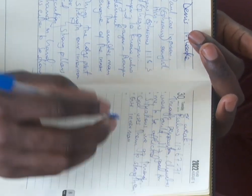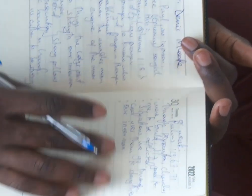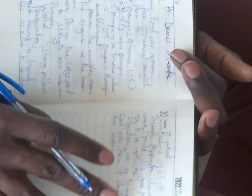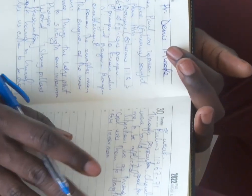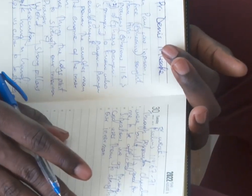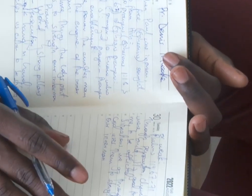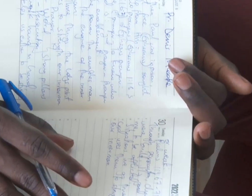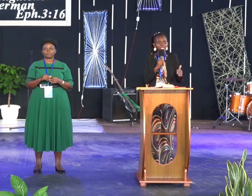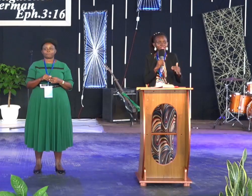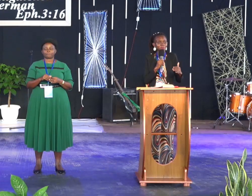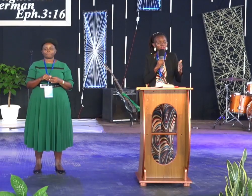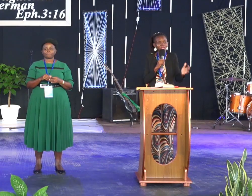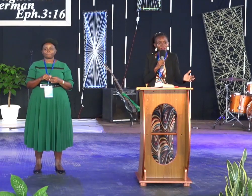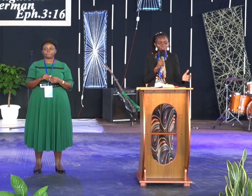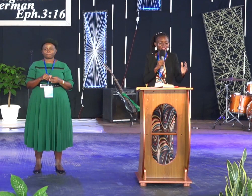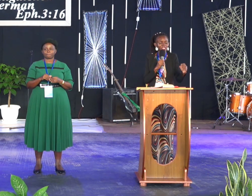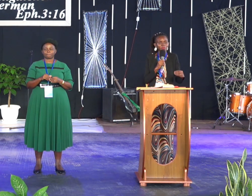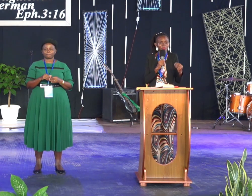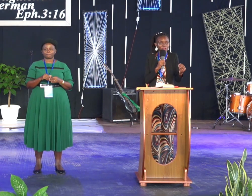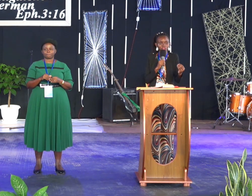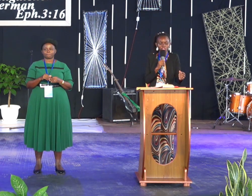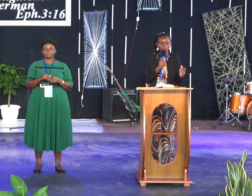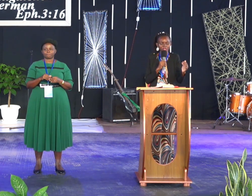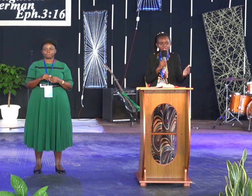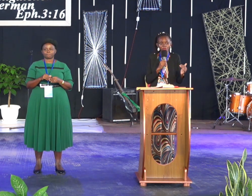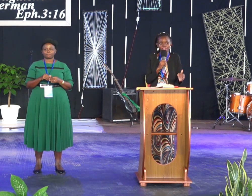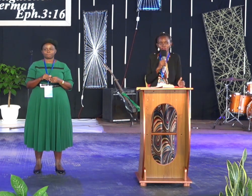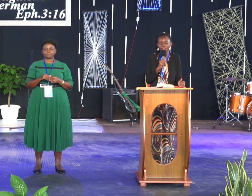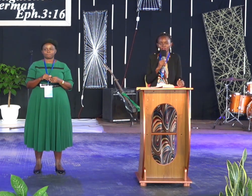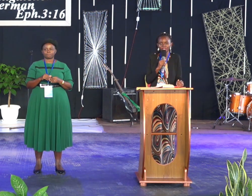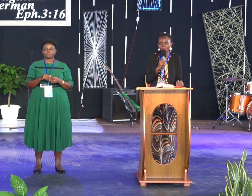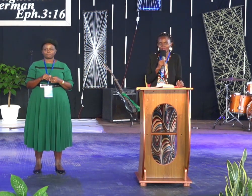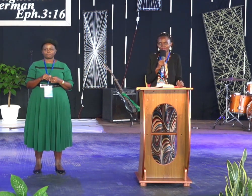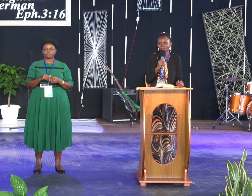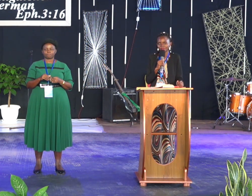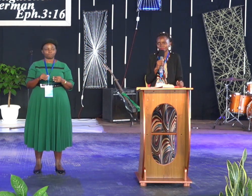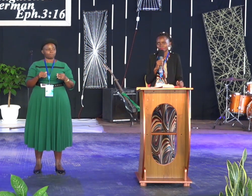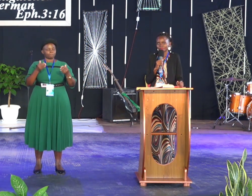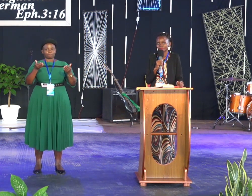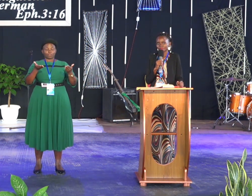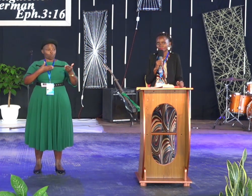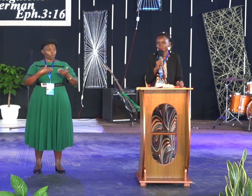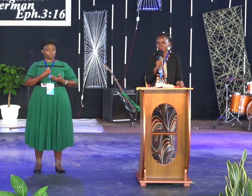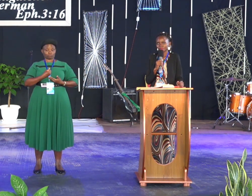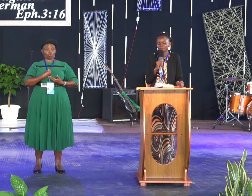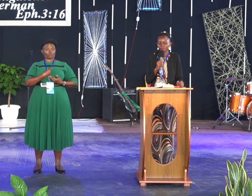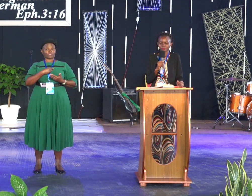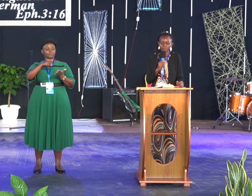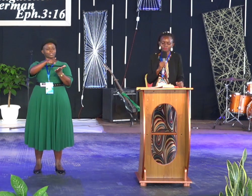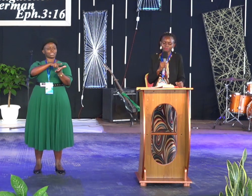hard situation, he permits them to come that he may build you and you be strong in your inner man. Tuyina obuvumu mu Zaburi